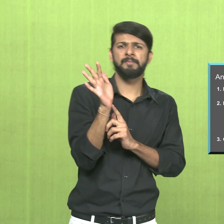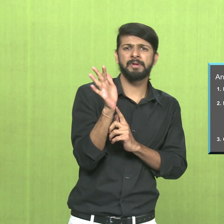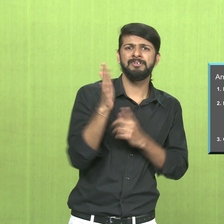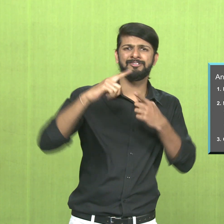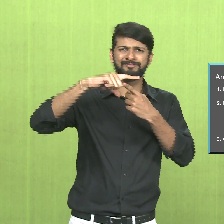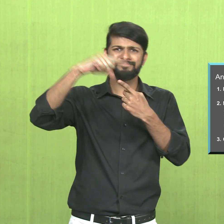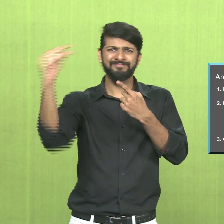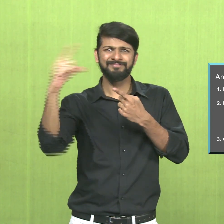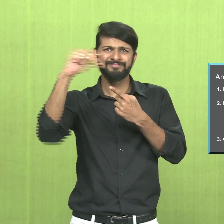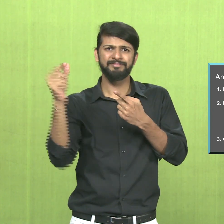and leaves,